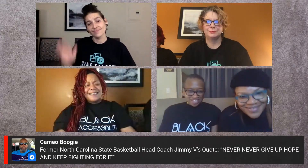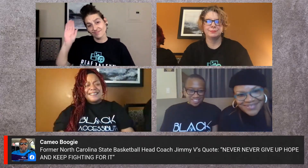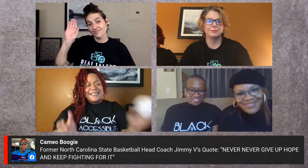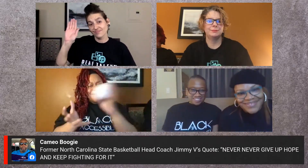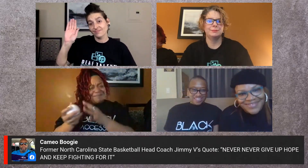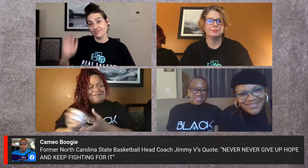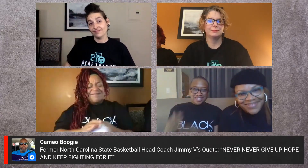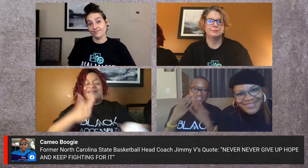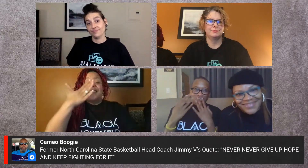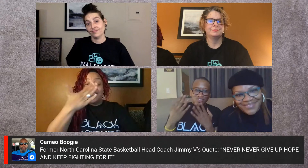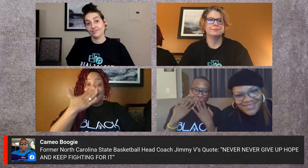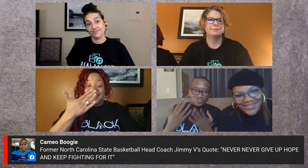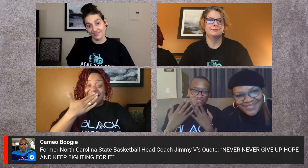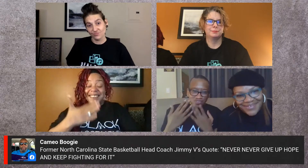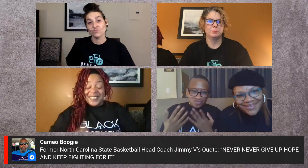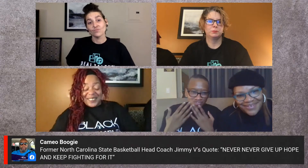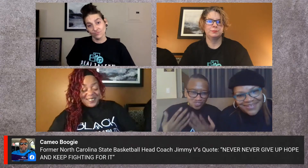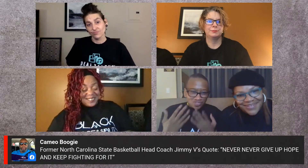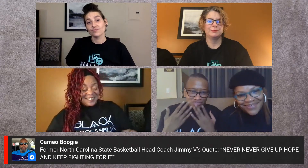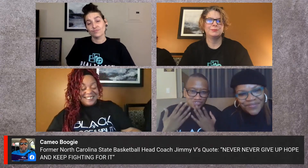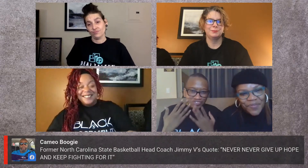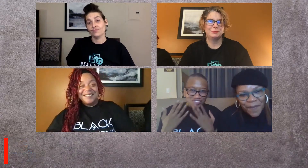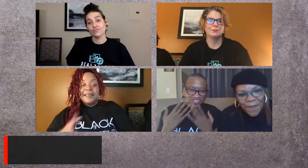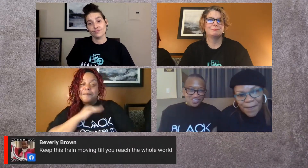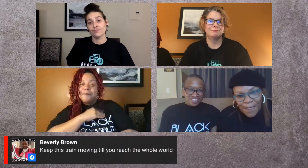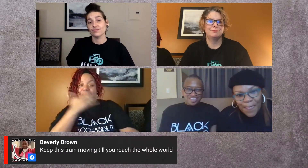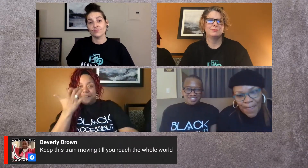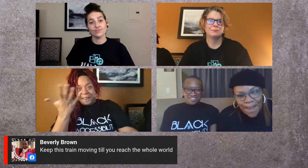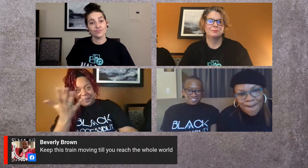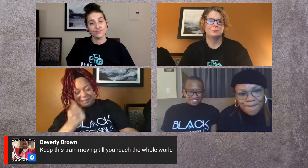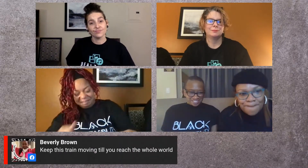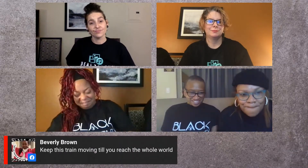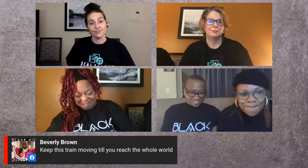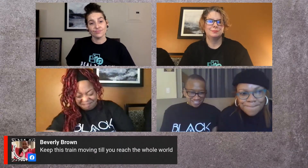here. Yes. Thank you.